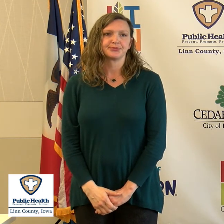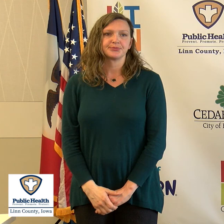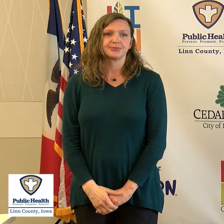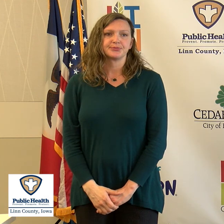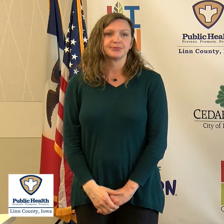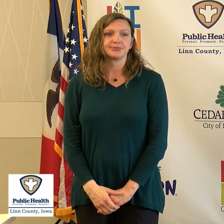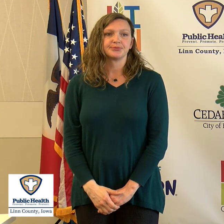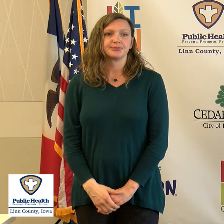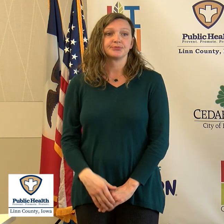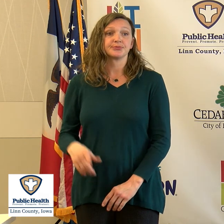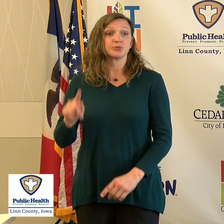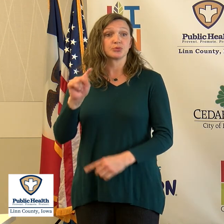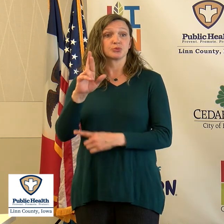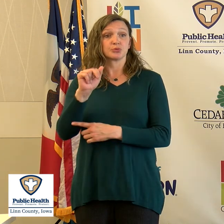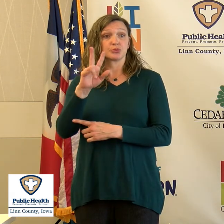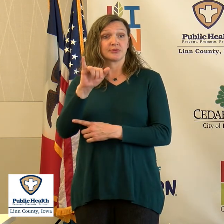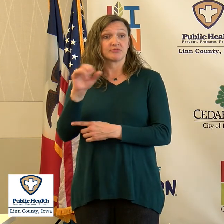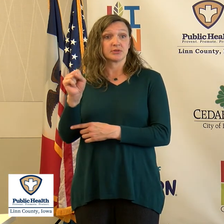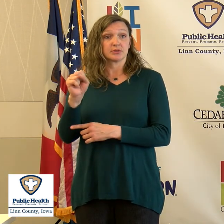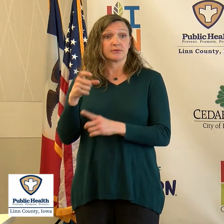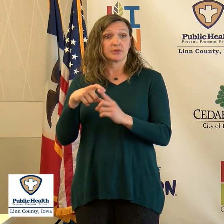from Travis Breeze.